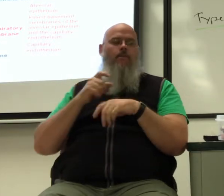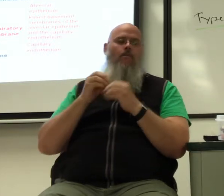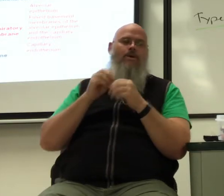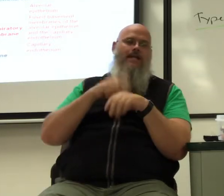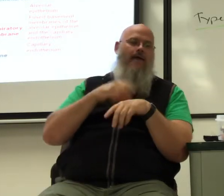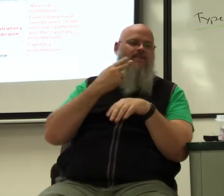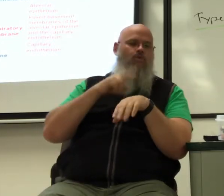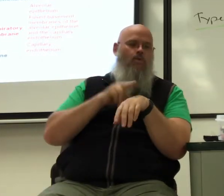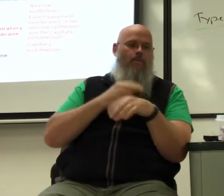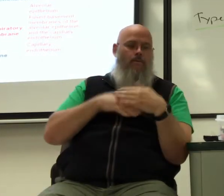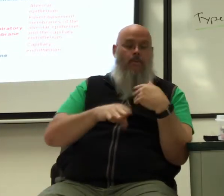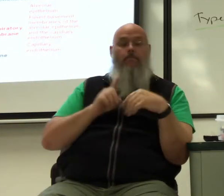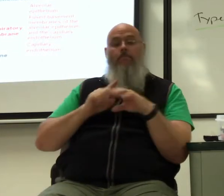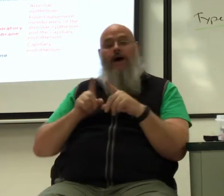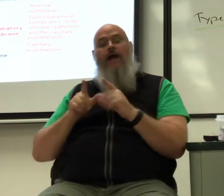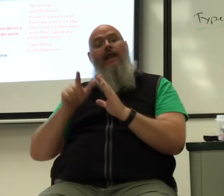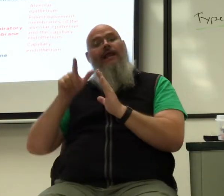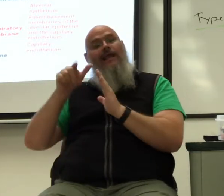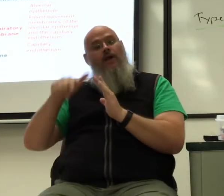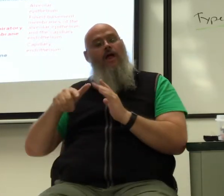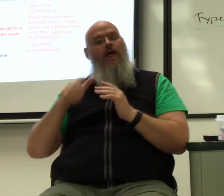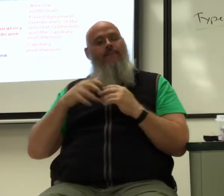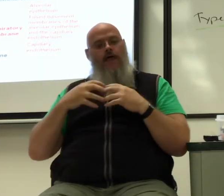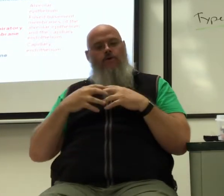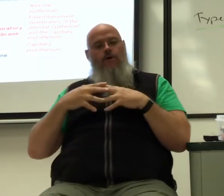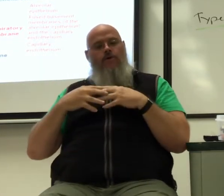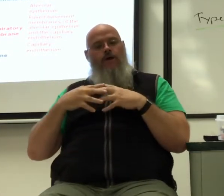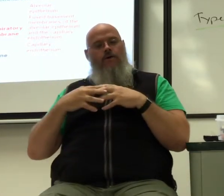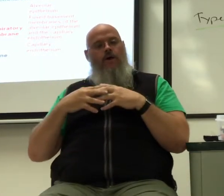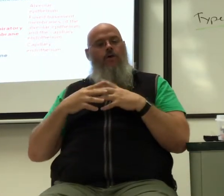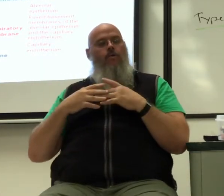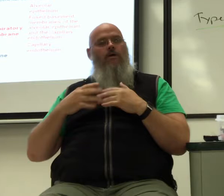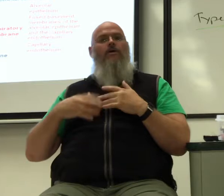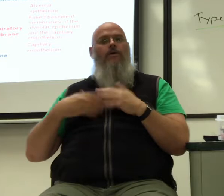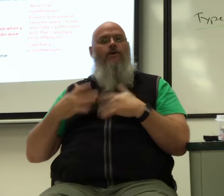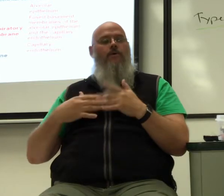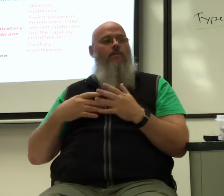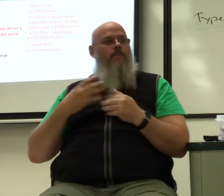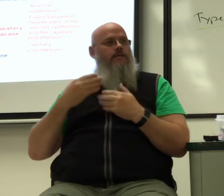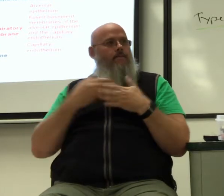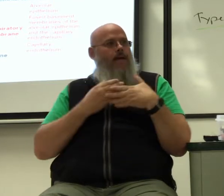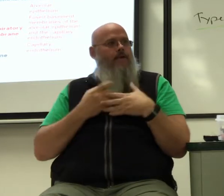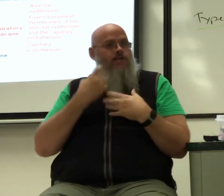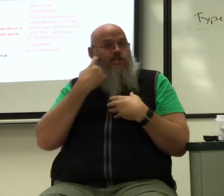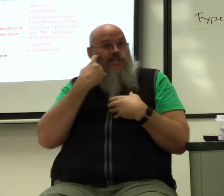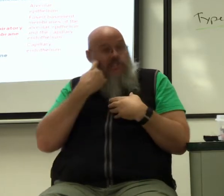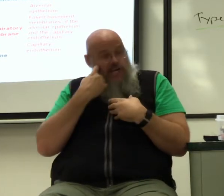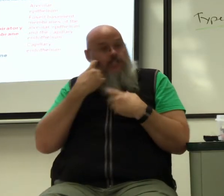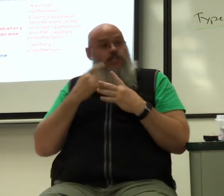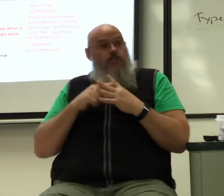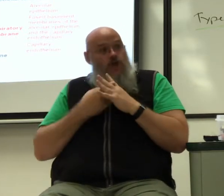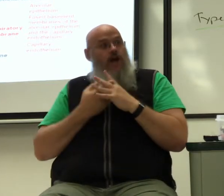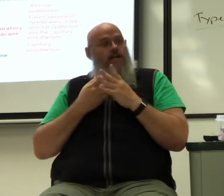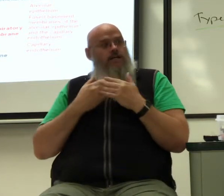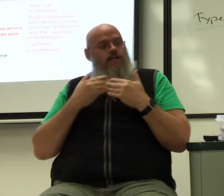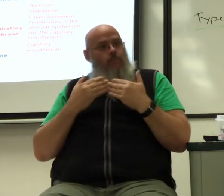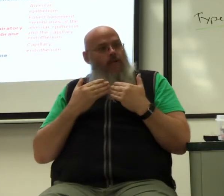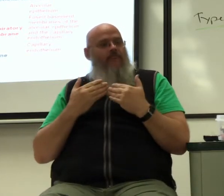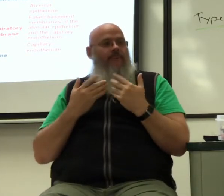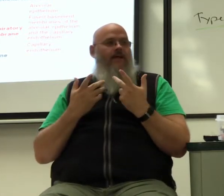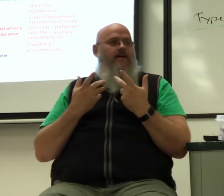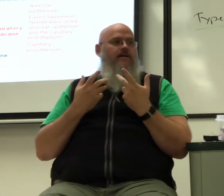eventually the surfactants get going because this baby just started to breathe. All right, this is the second it was born, and you got to wait for